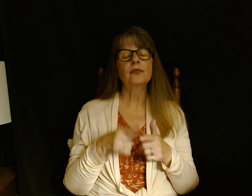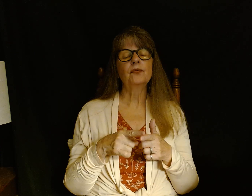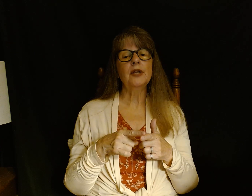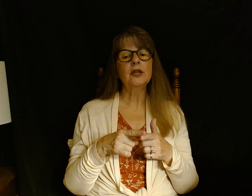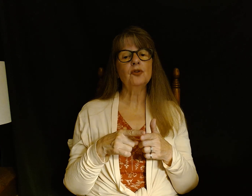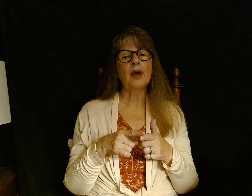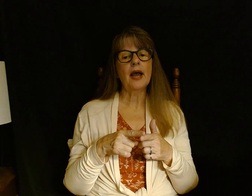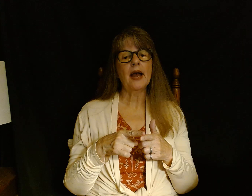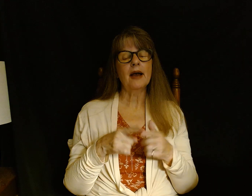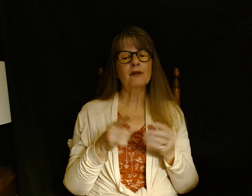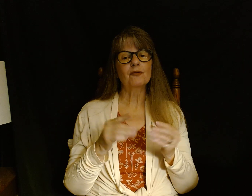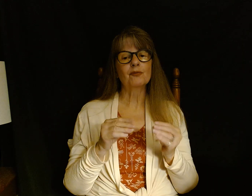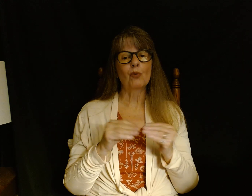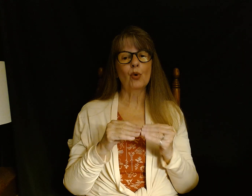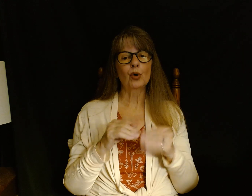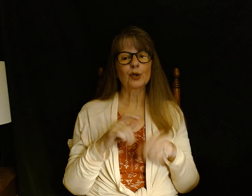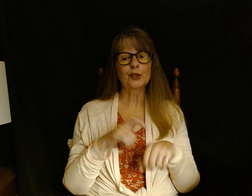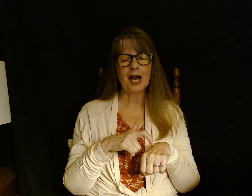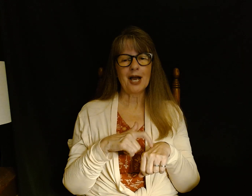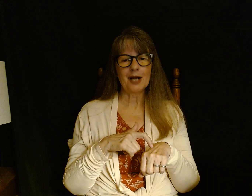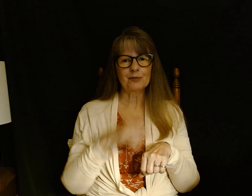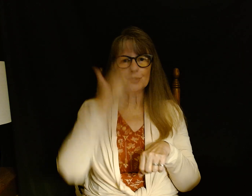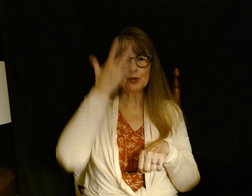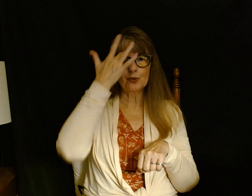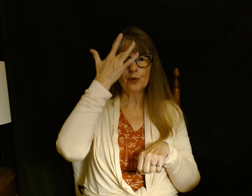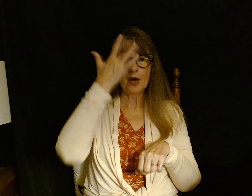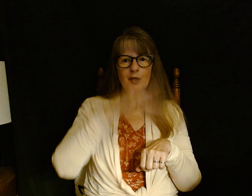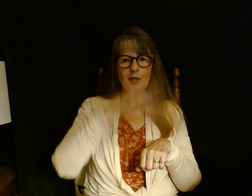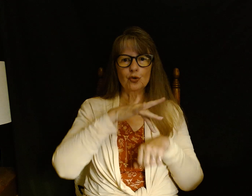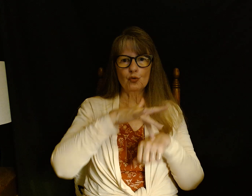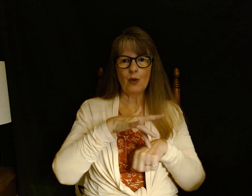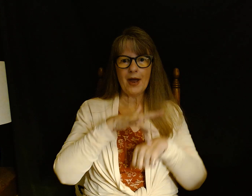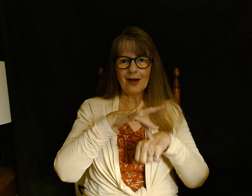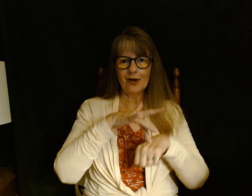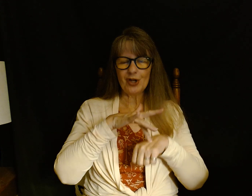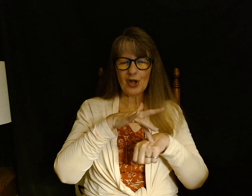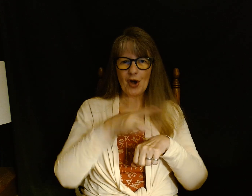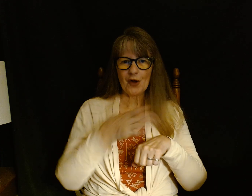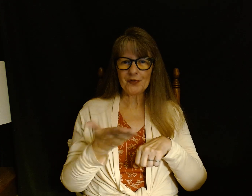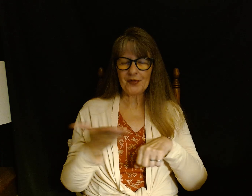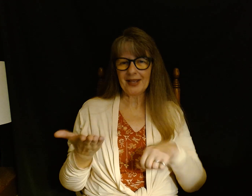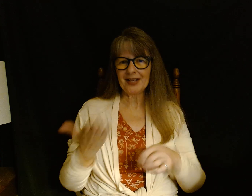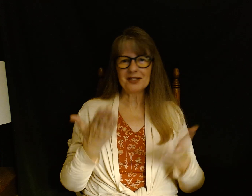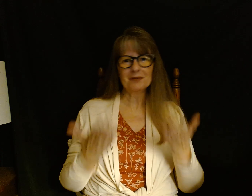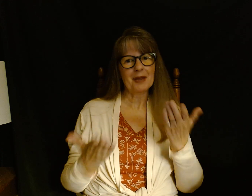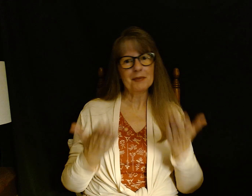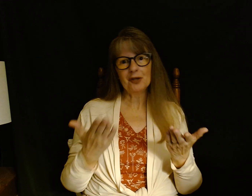then you have more time to dwell on things that maybe you